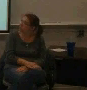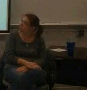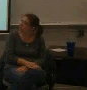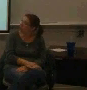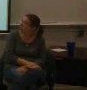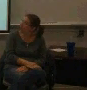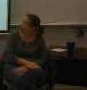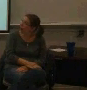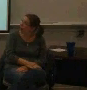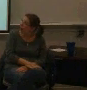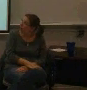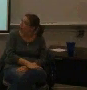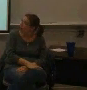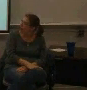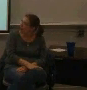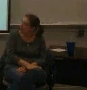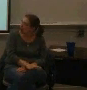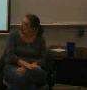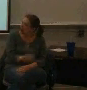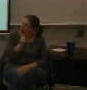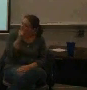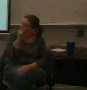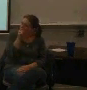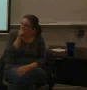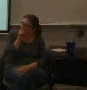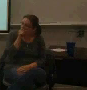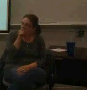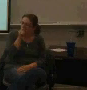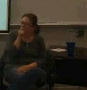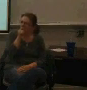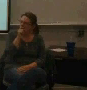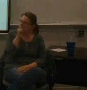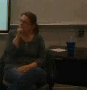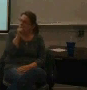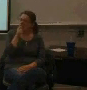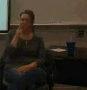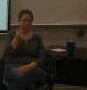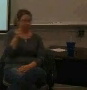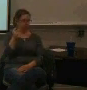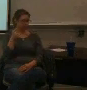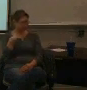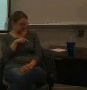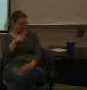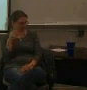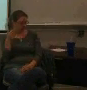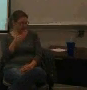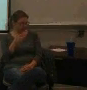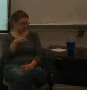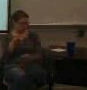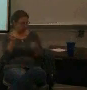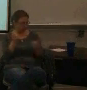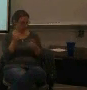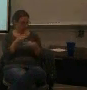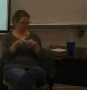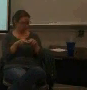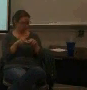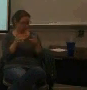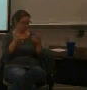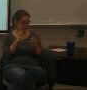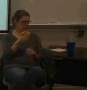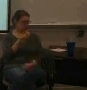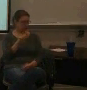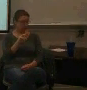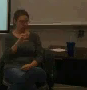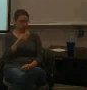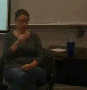Complex animals pump out salt, right? So us, fish, we just regulate our salt at some